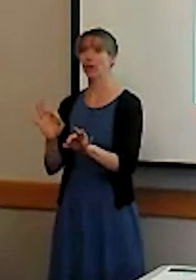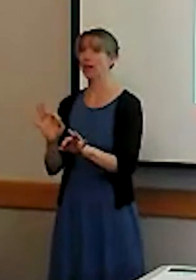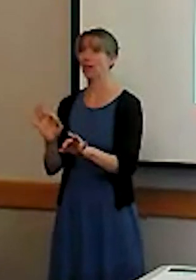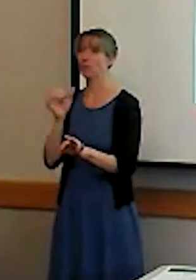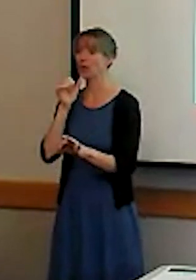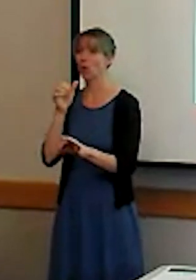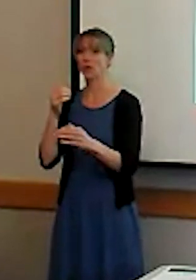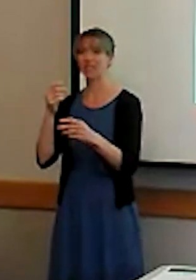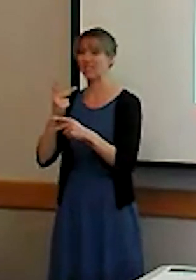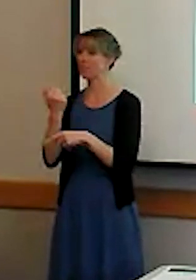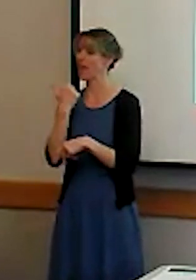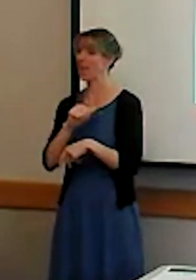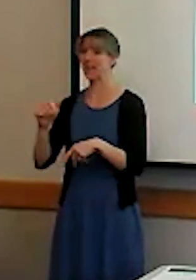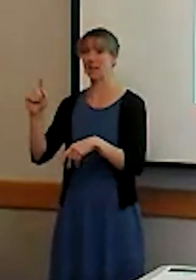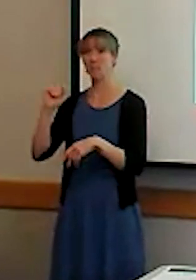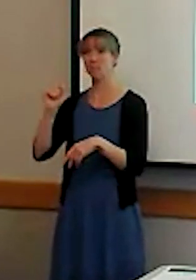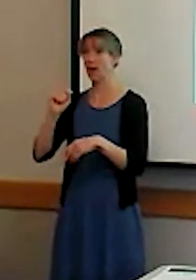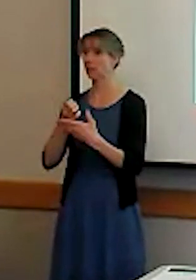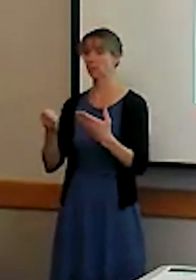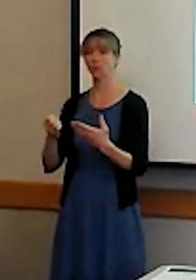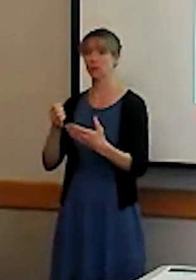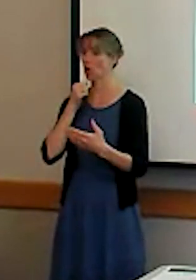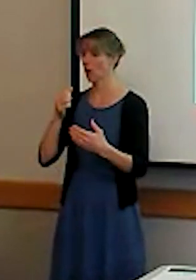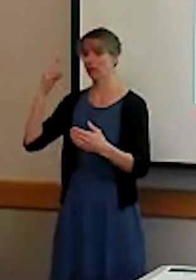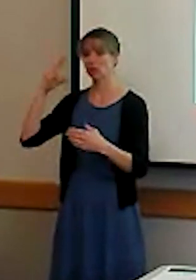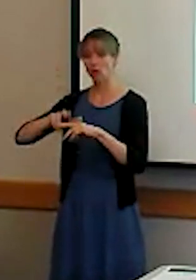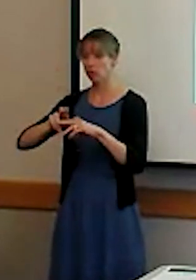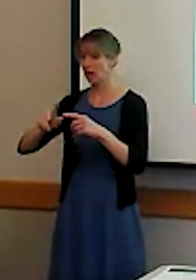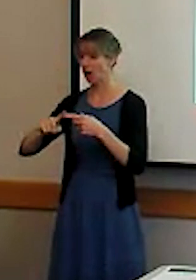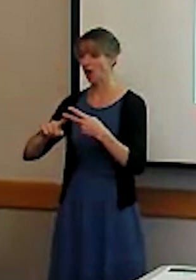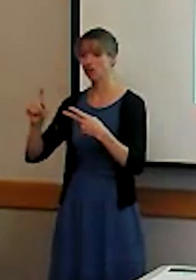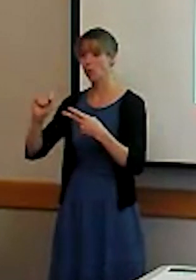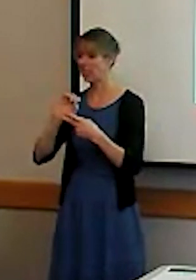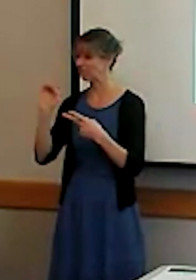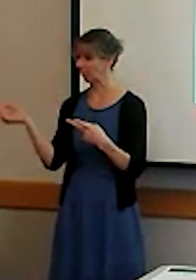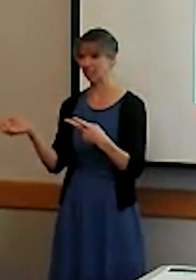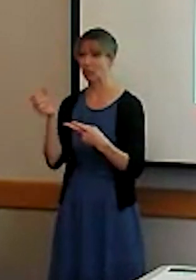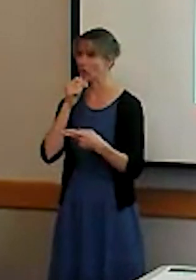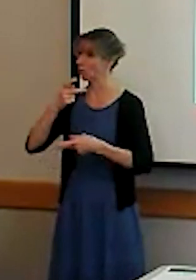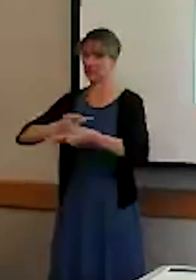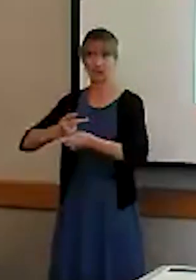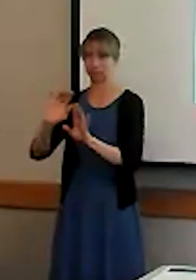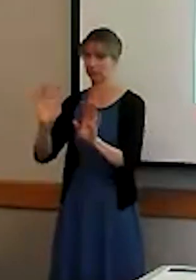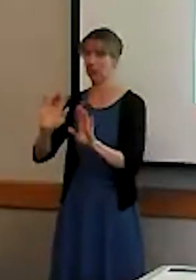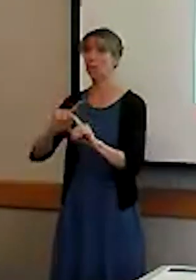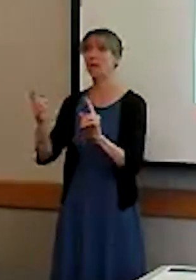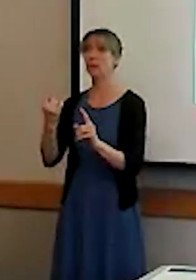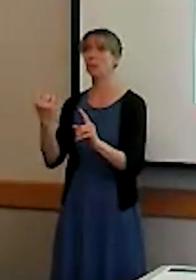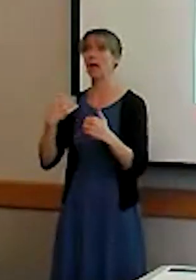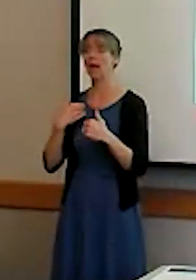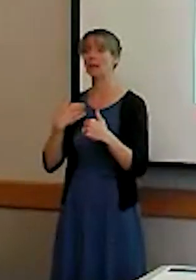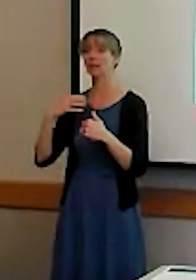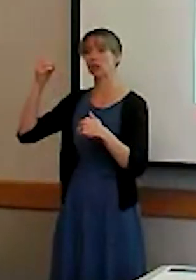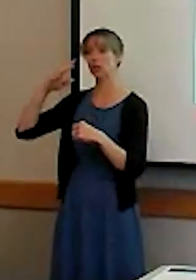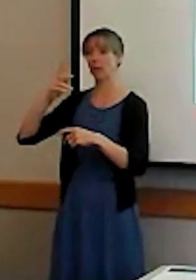keep any bathroom equipment, so we don't keep shower chairs, toilet equipment, anything like that. So, but if somebody has a shower